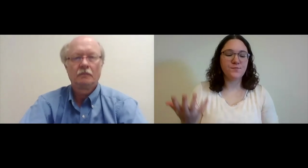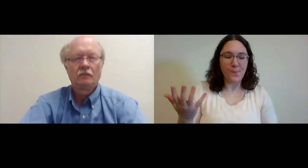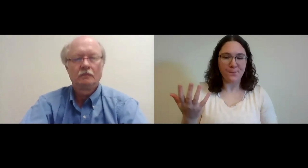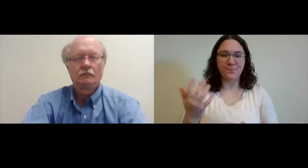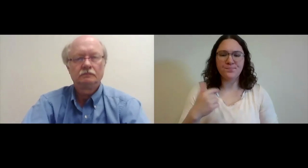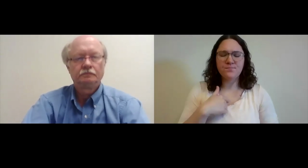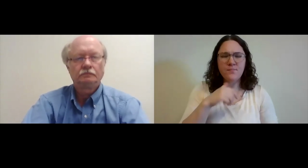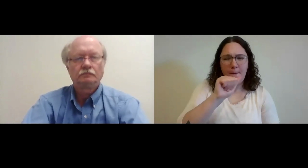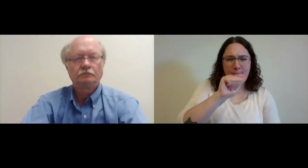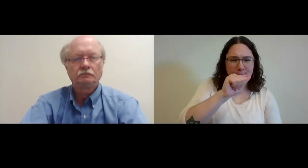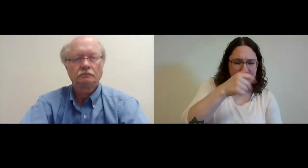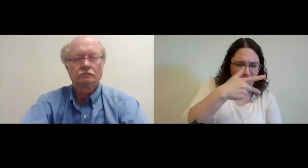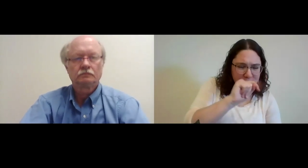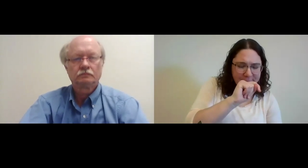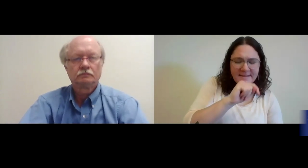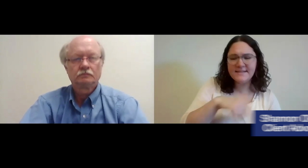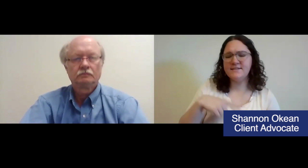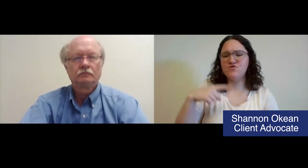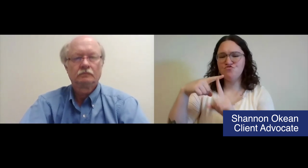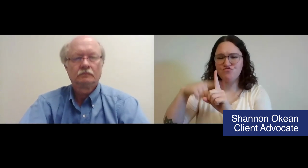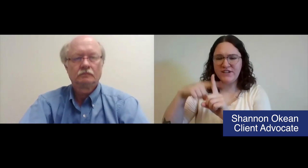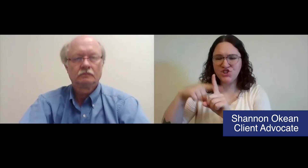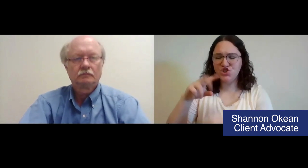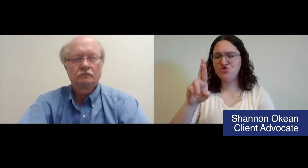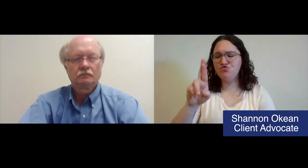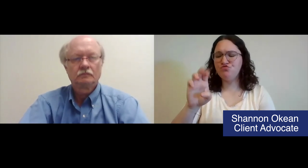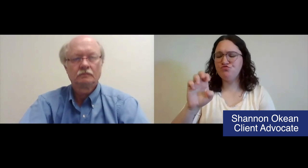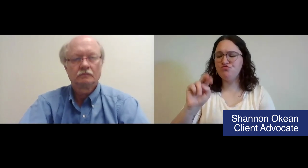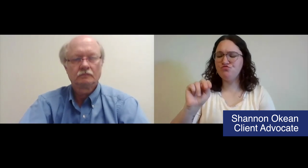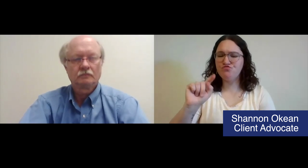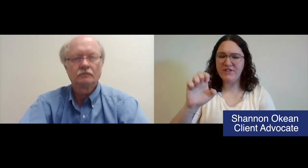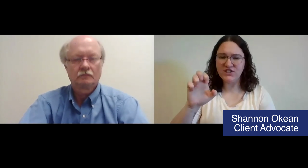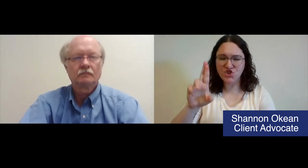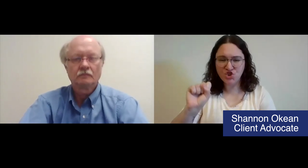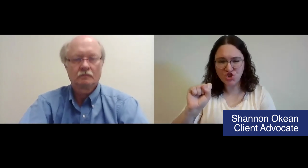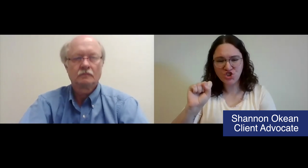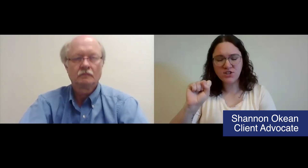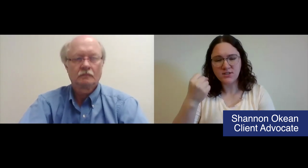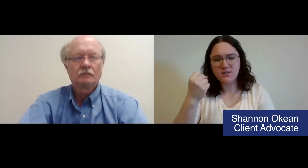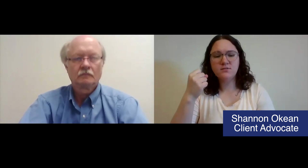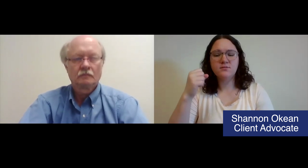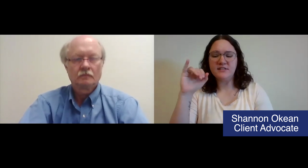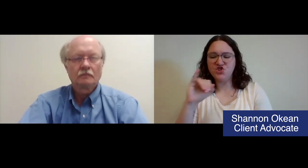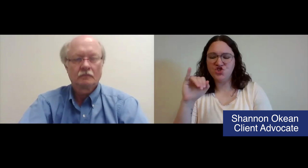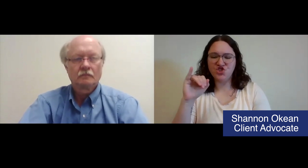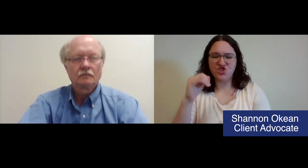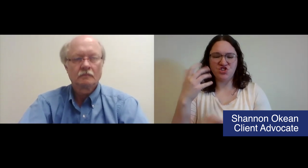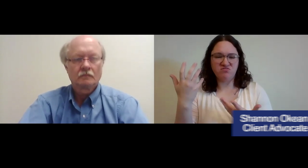renter's insurance for apartments. Can you talk a little bit about that? What is that?